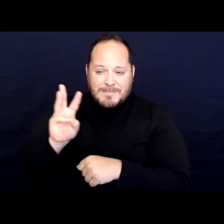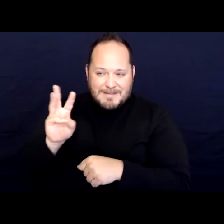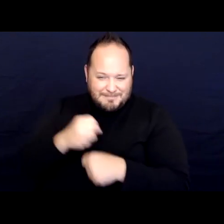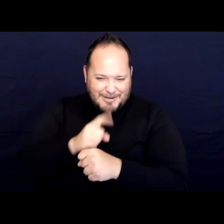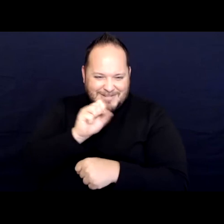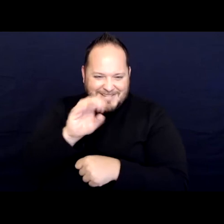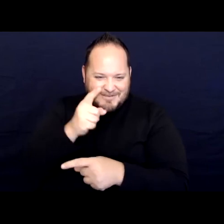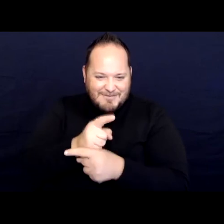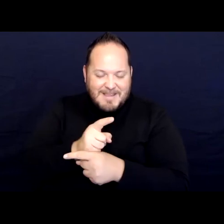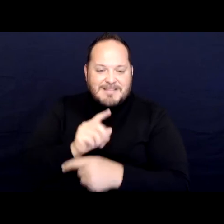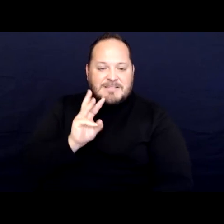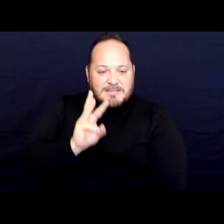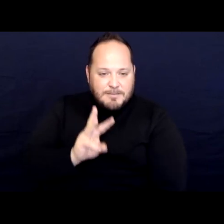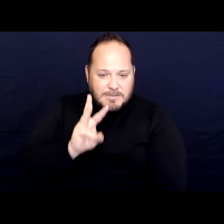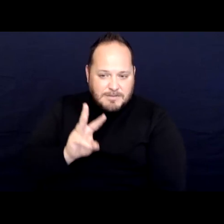is